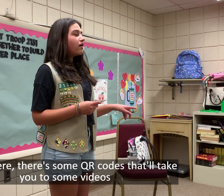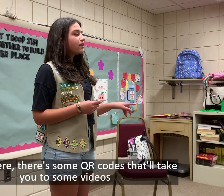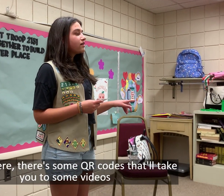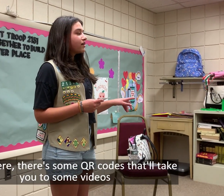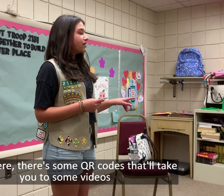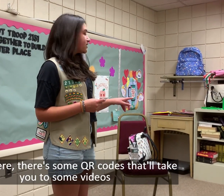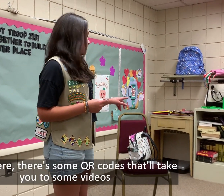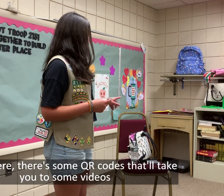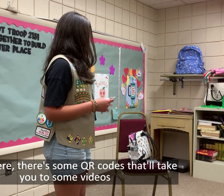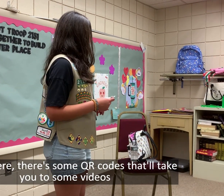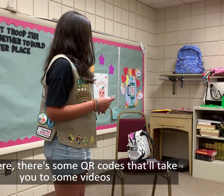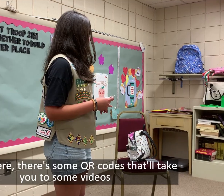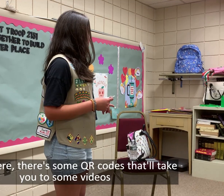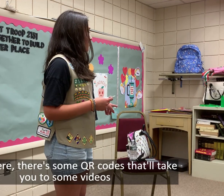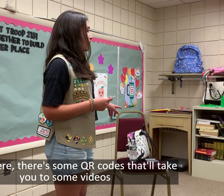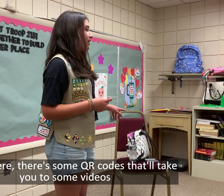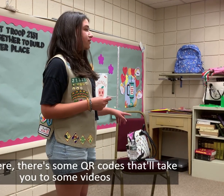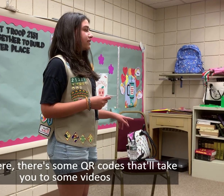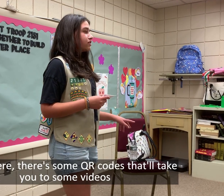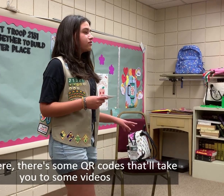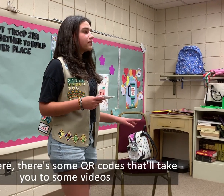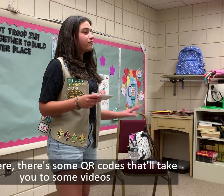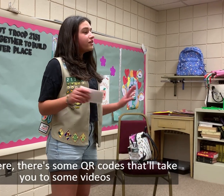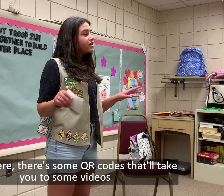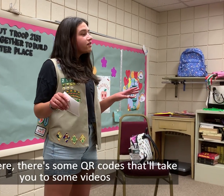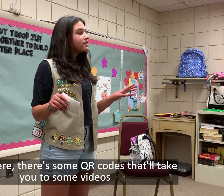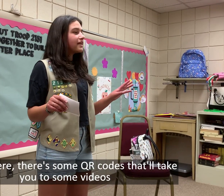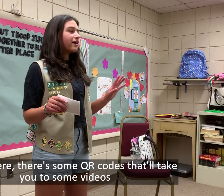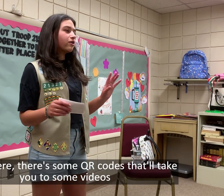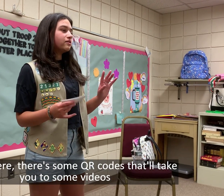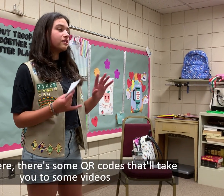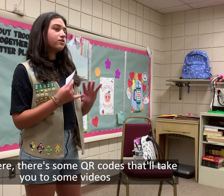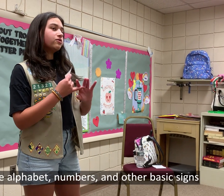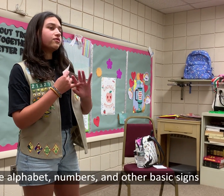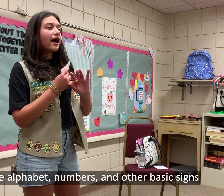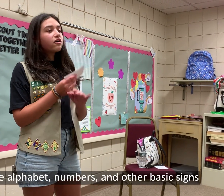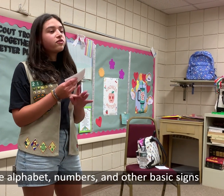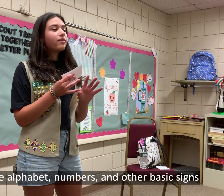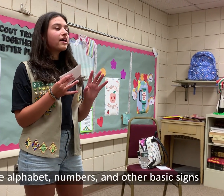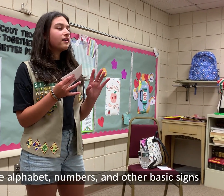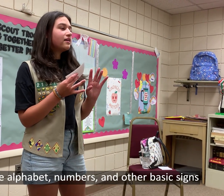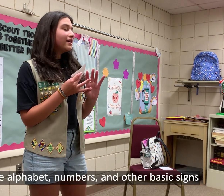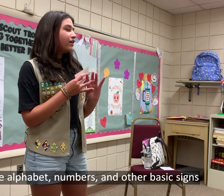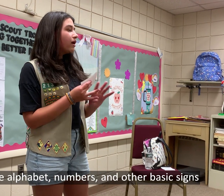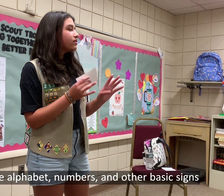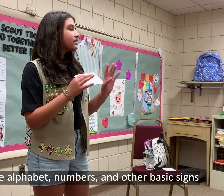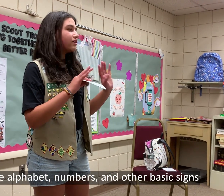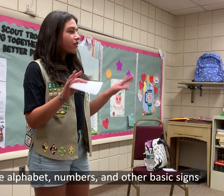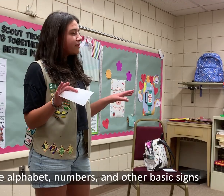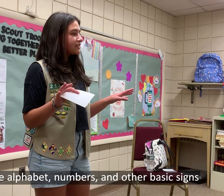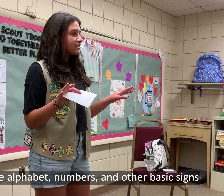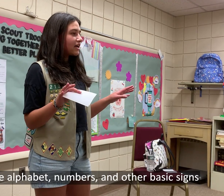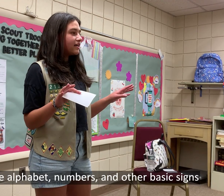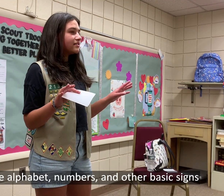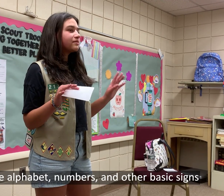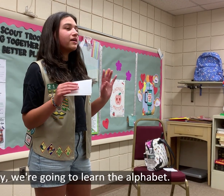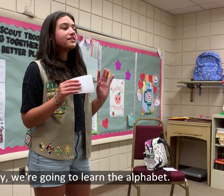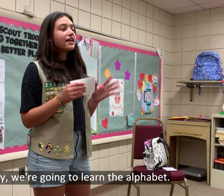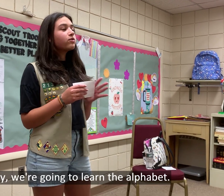there, there's a QR code that'll teach you some videos that go into the alphabet, numbers, and other basic signs. But today we're going to